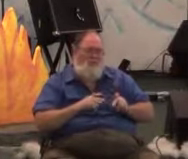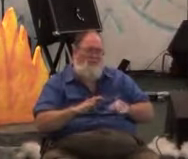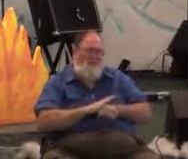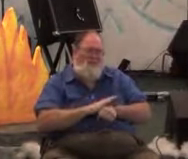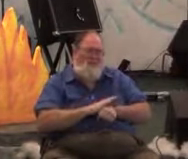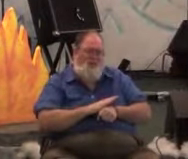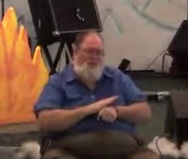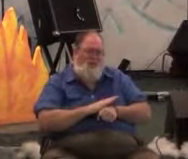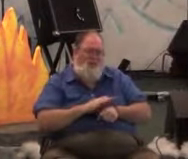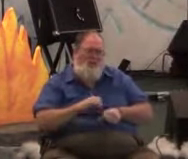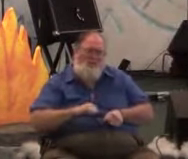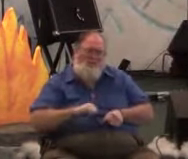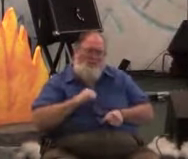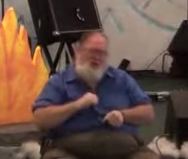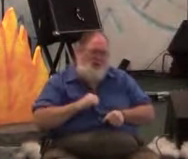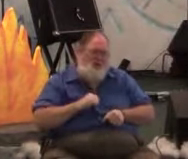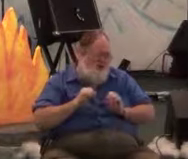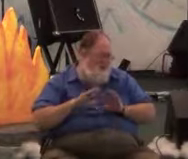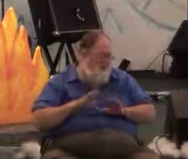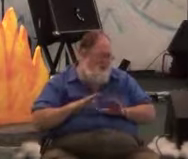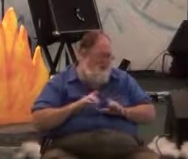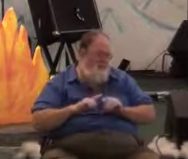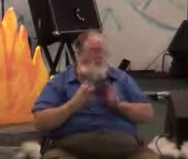Father, forgive them, for they know not what they do.